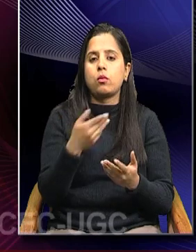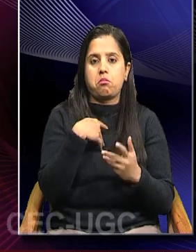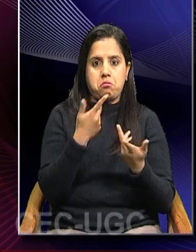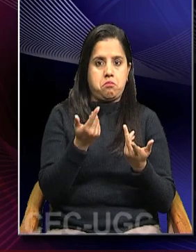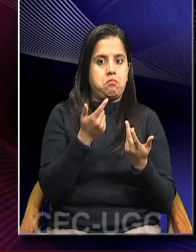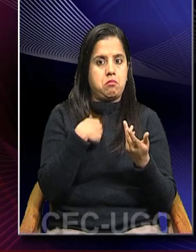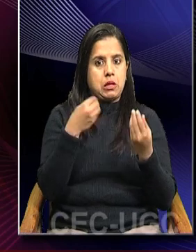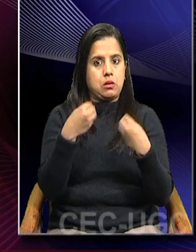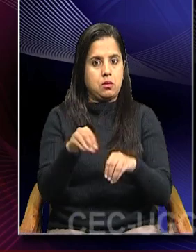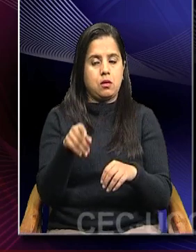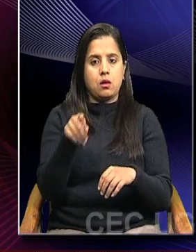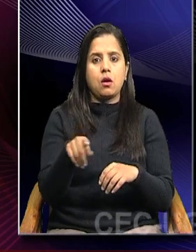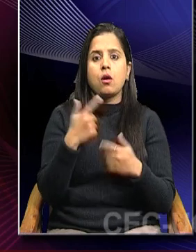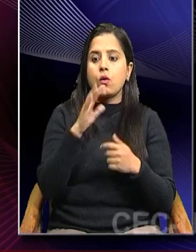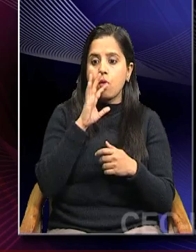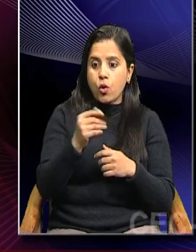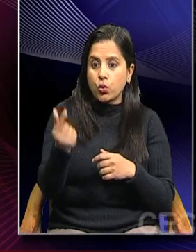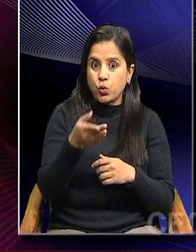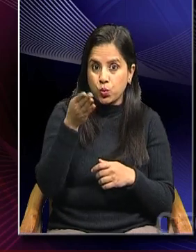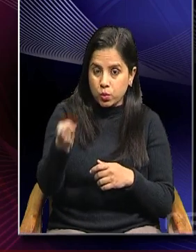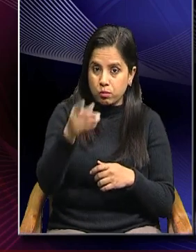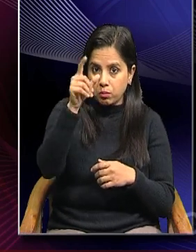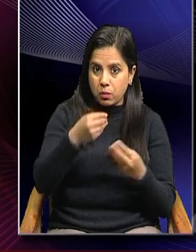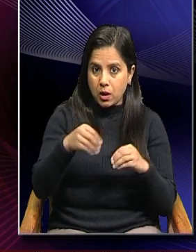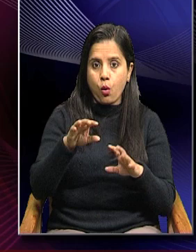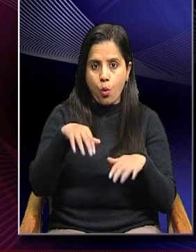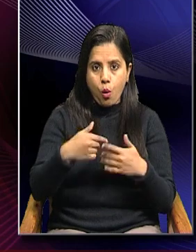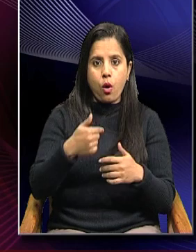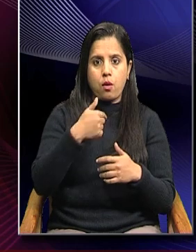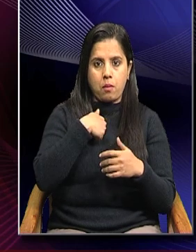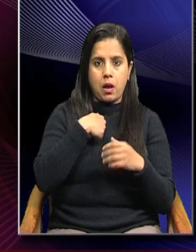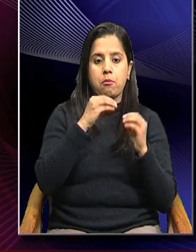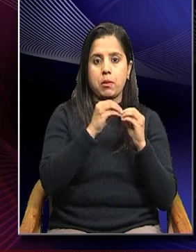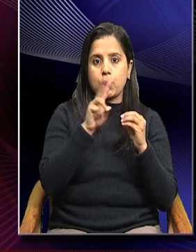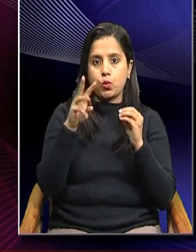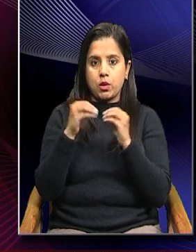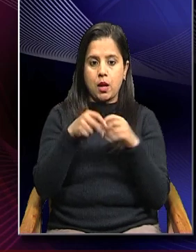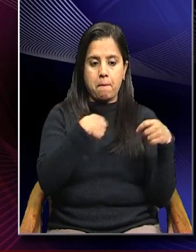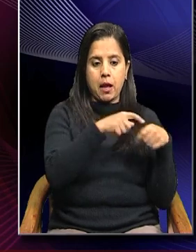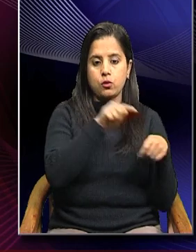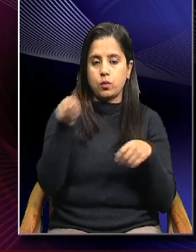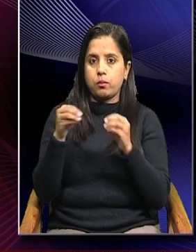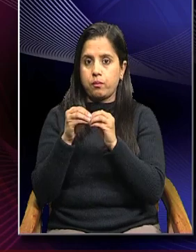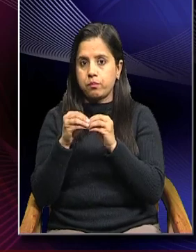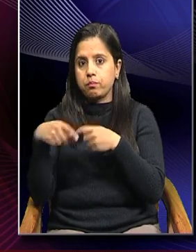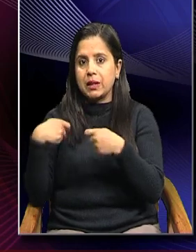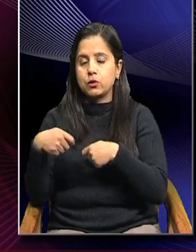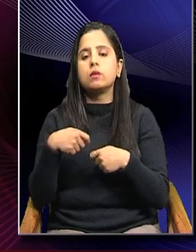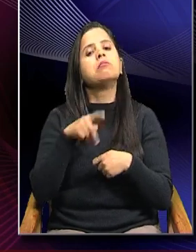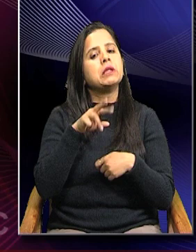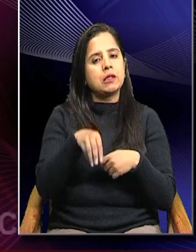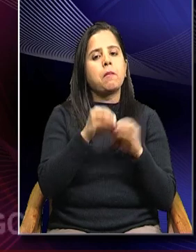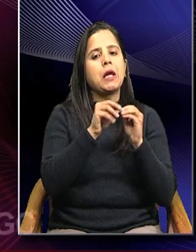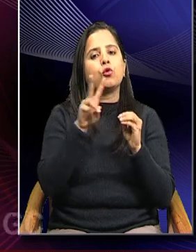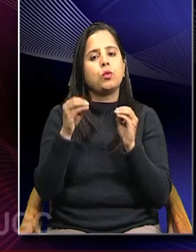to the end user or I am going to be a part of B2B marketing. When I say B2B, it means business to